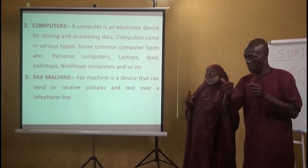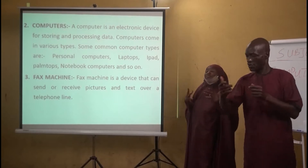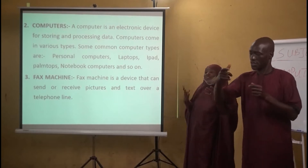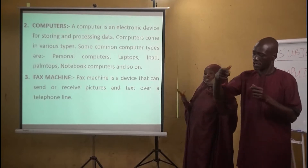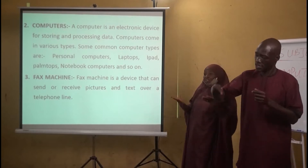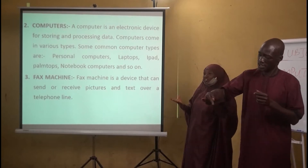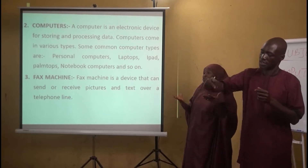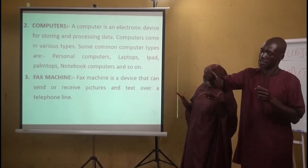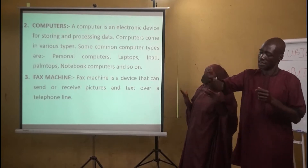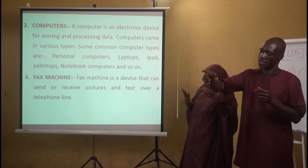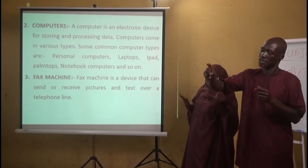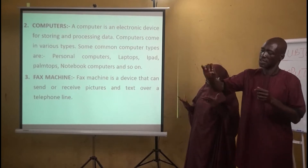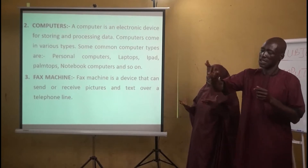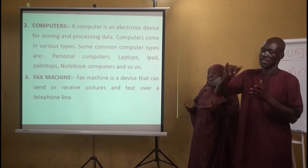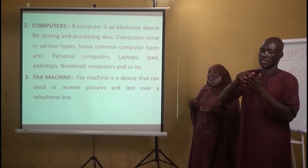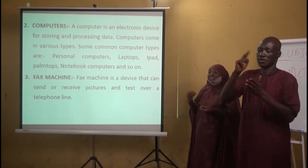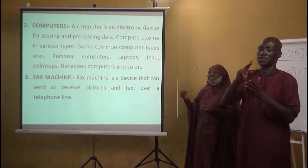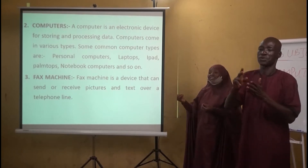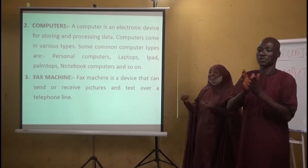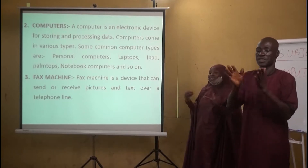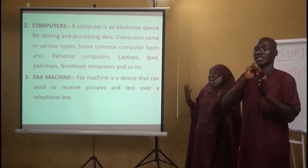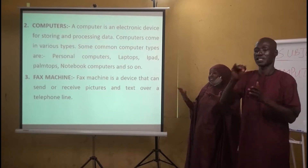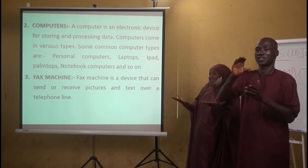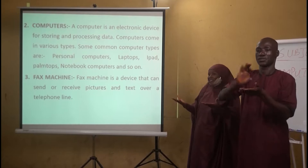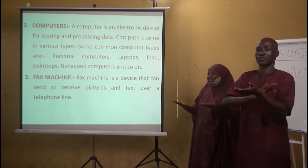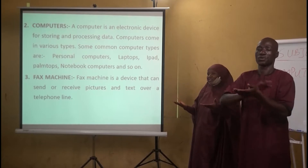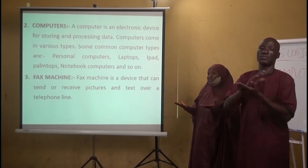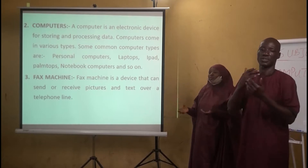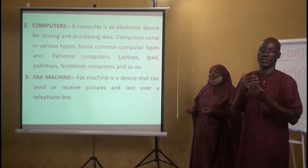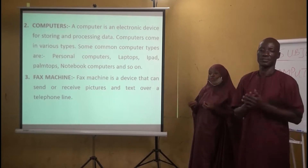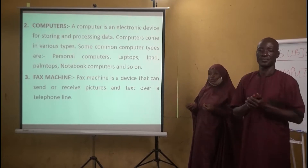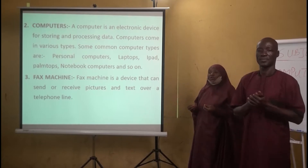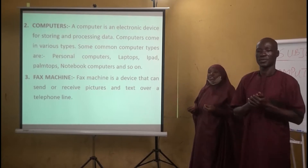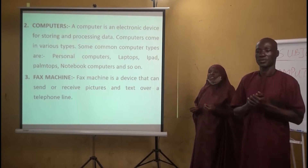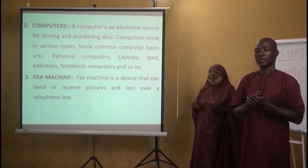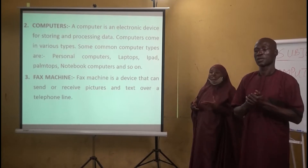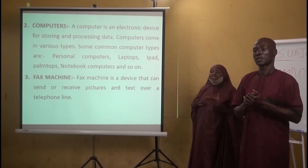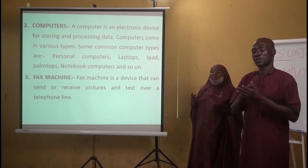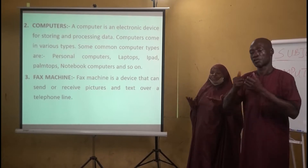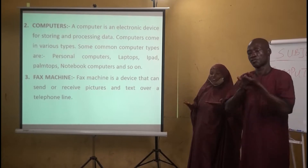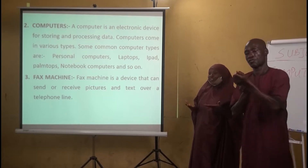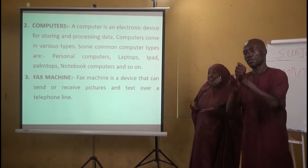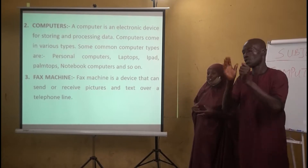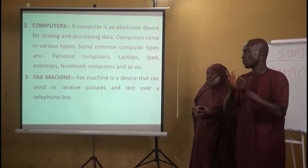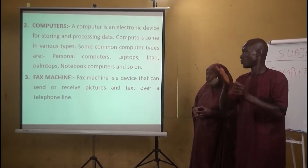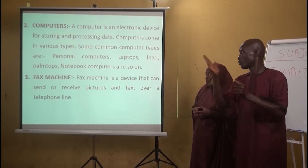5th generation of computers. Since 1990s, we've been using the 5th generations of